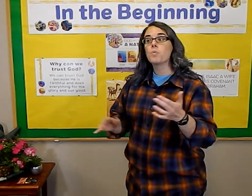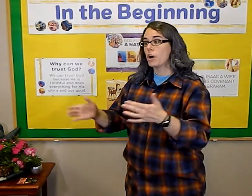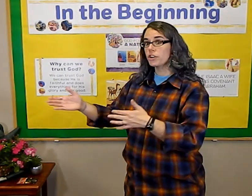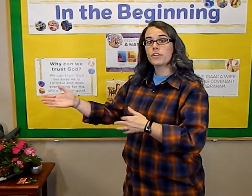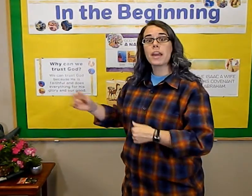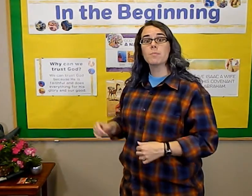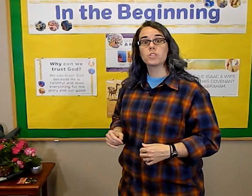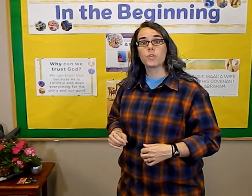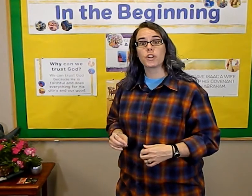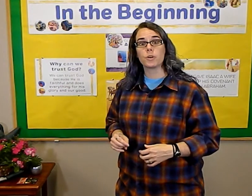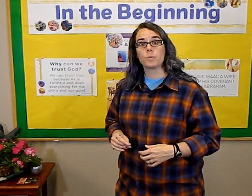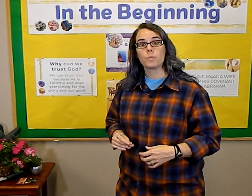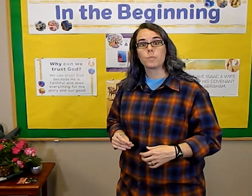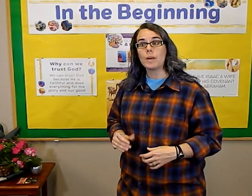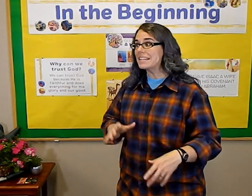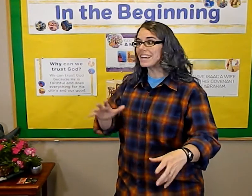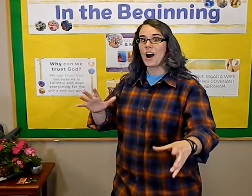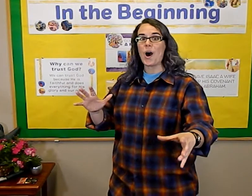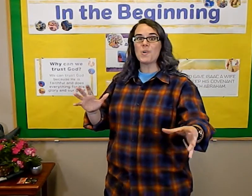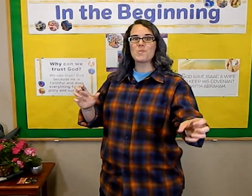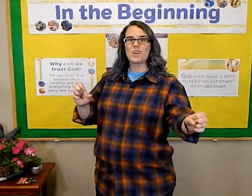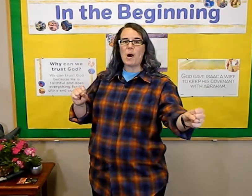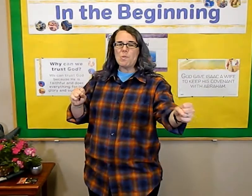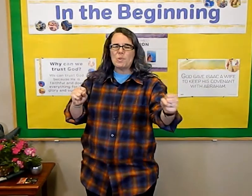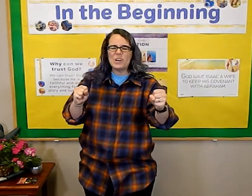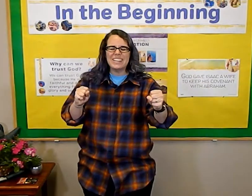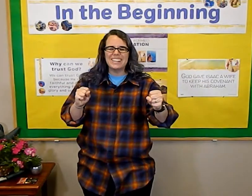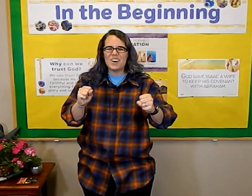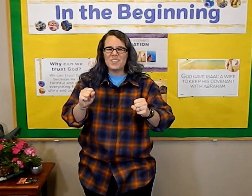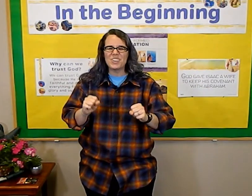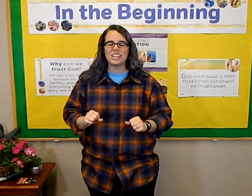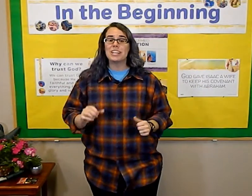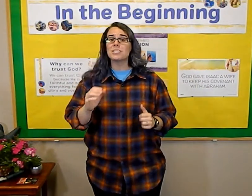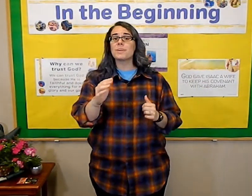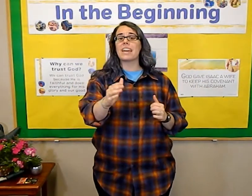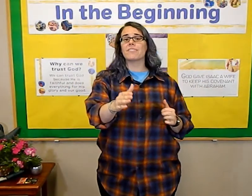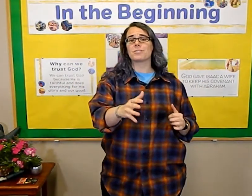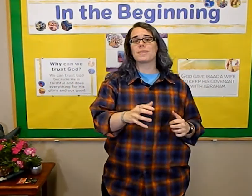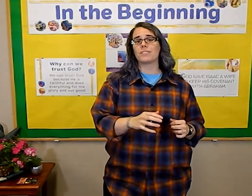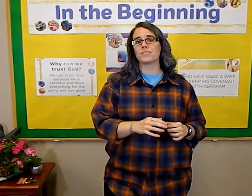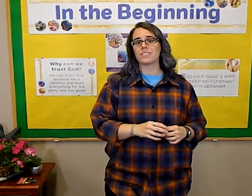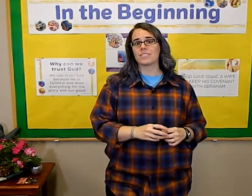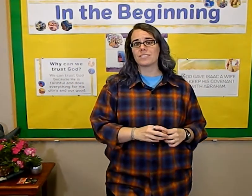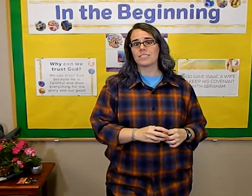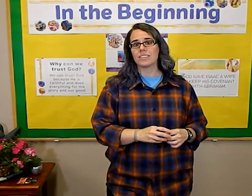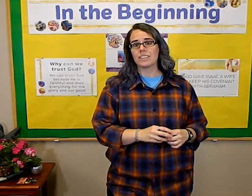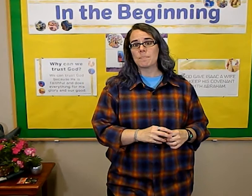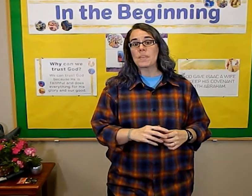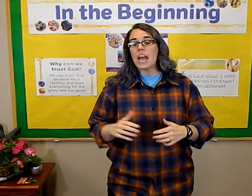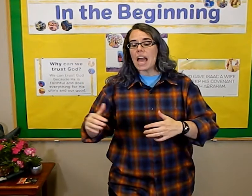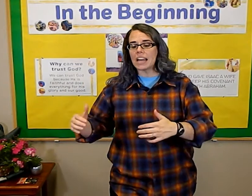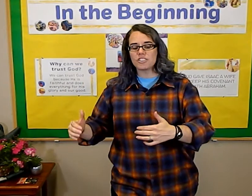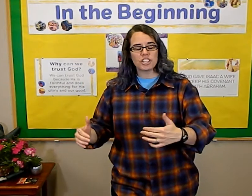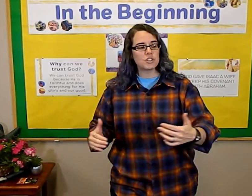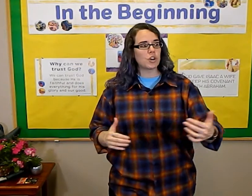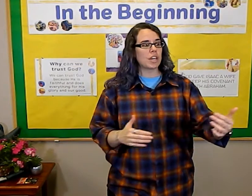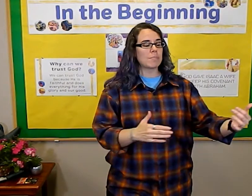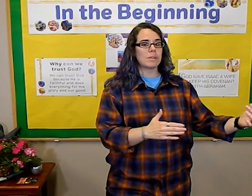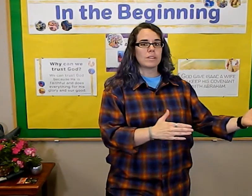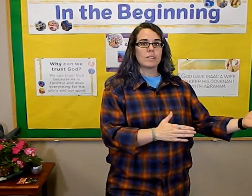your camels for you. And he said, oh, good. So he gave her some gifts. And she took him